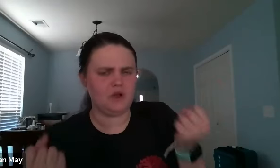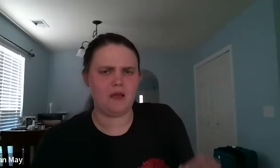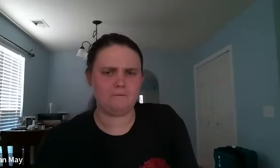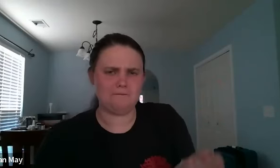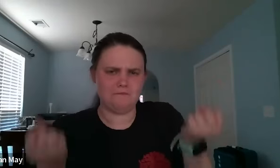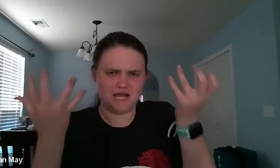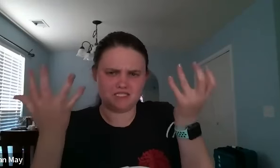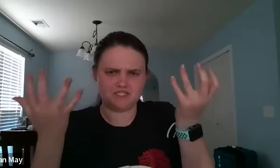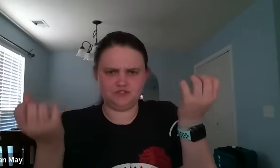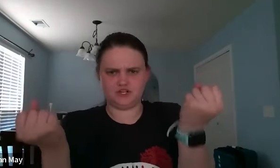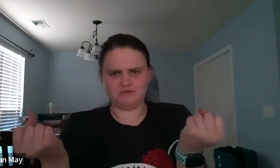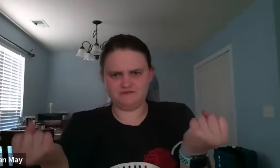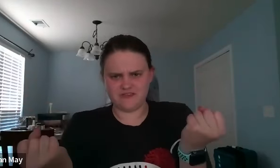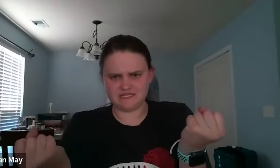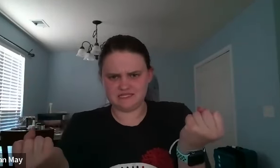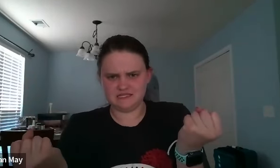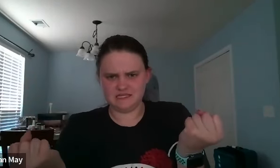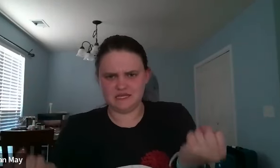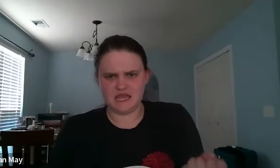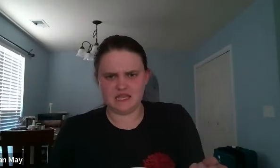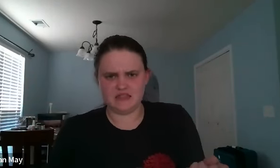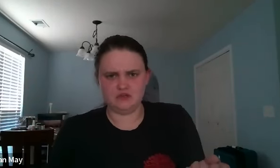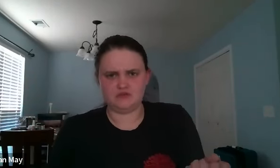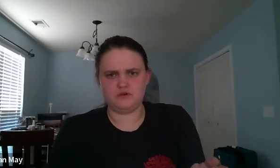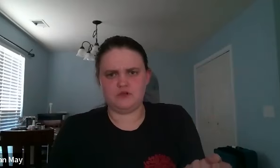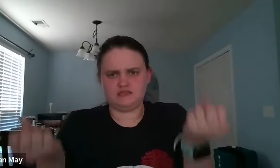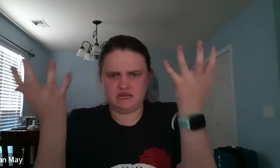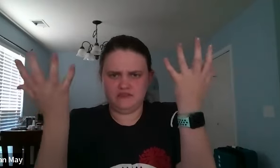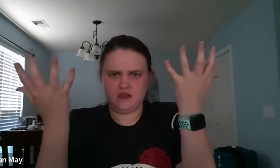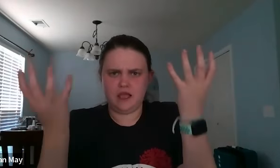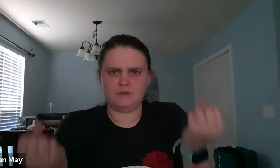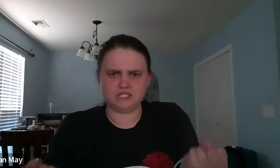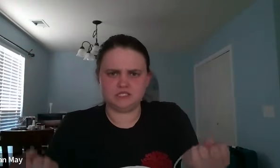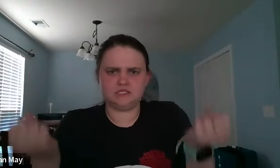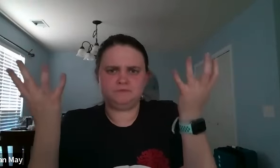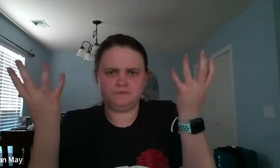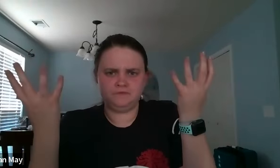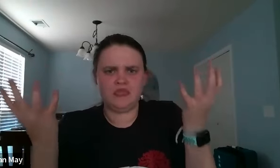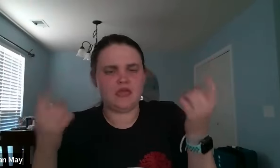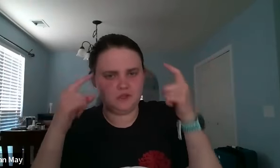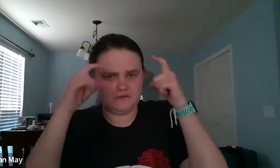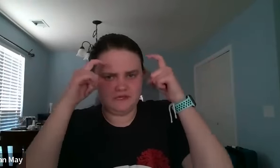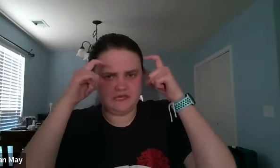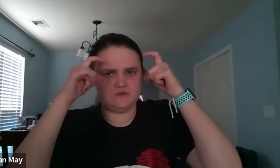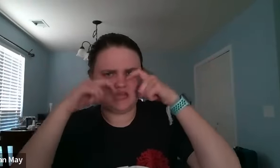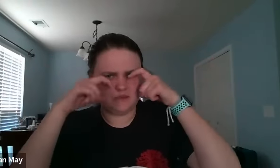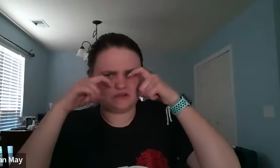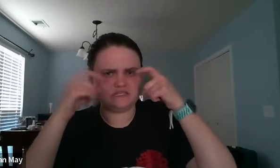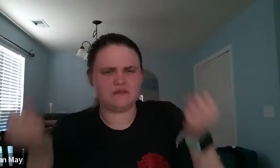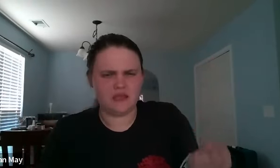how much. So you start with this, and then you throw your hands kind of in the air, how much? And you have, again, those eyebrows down, like